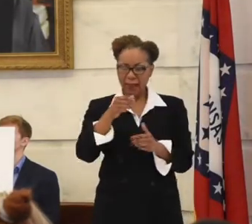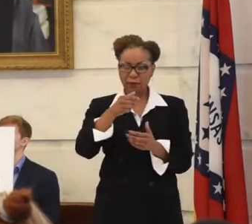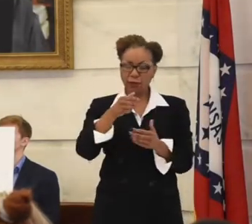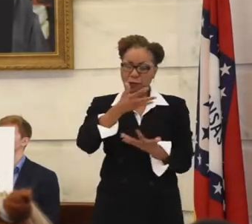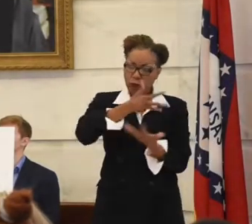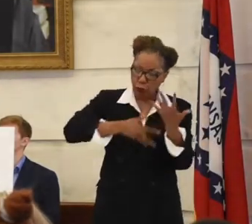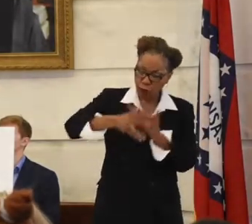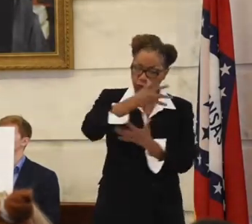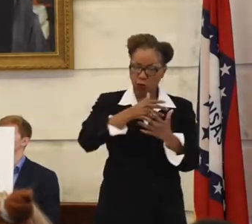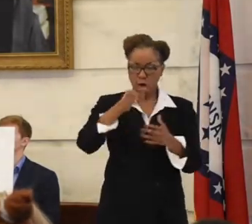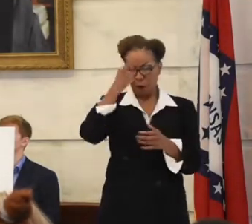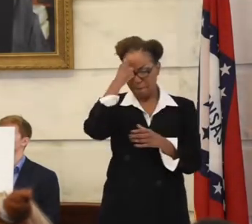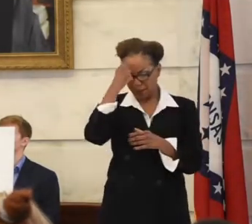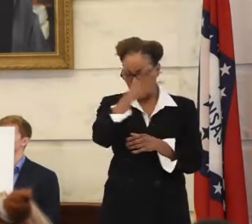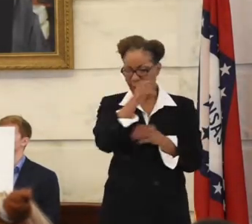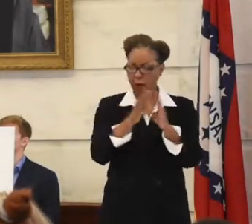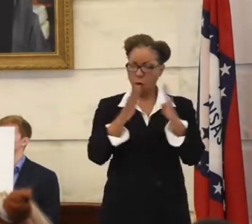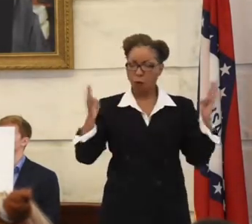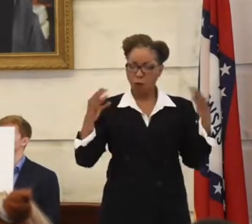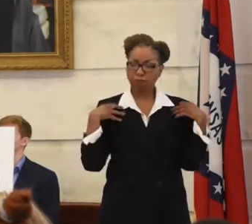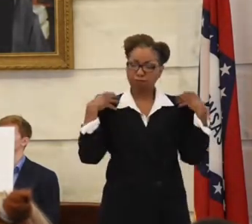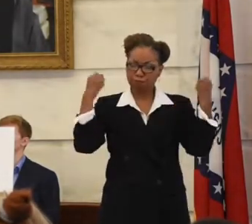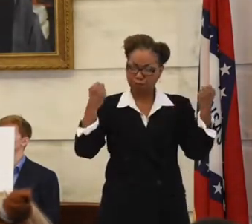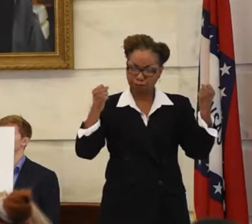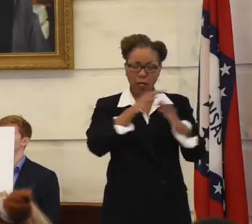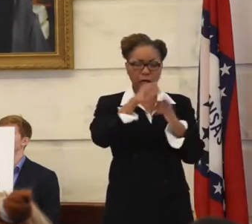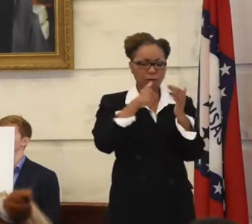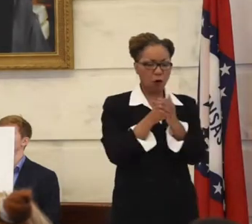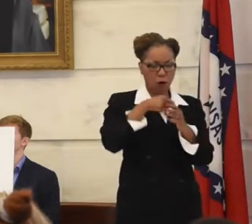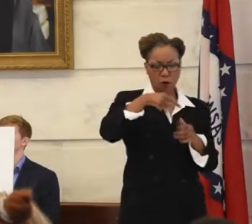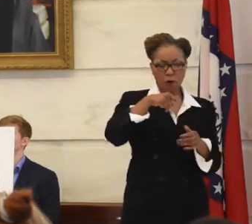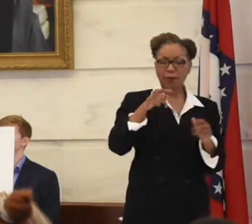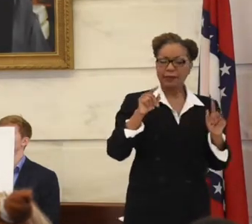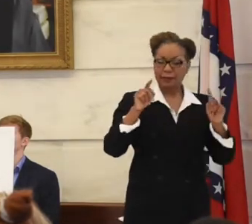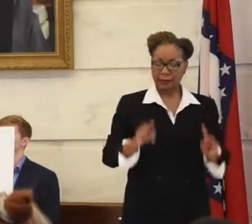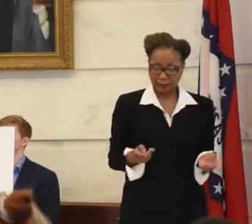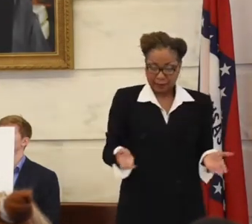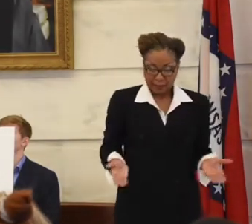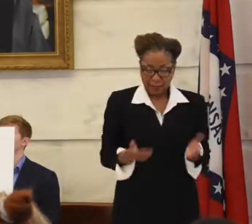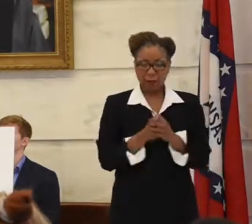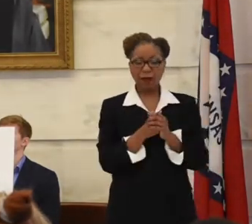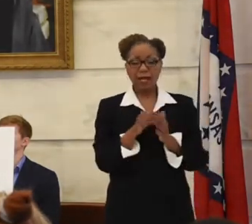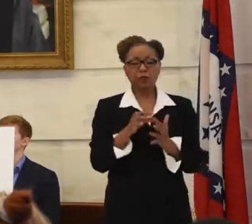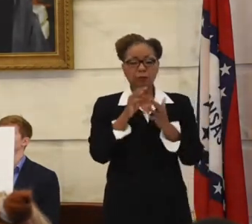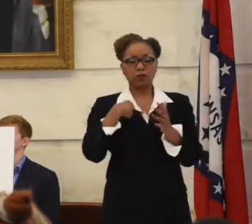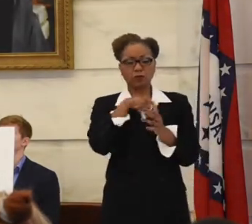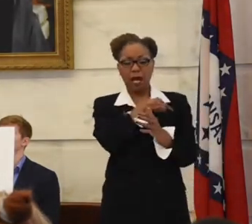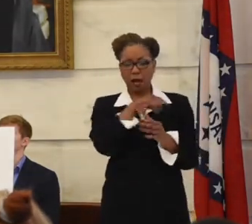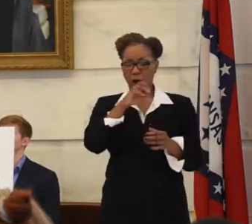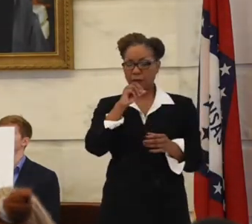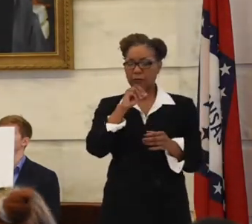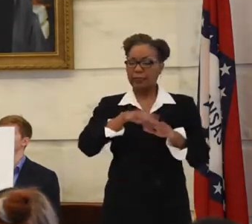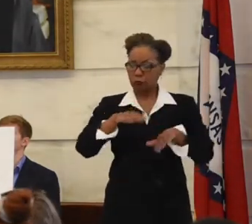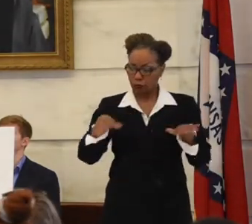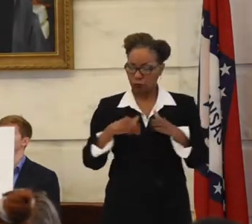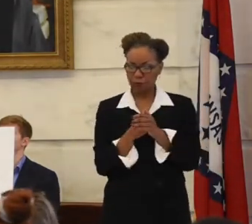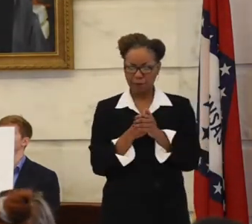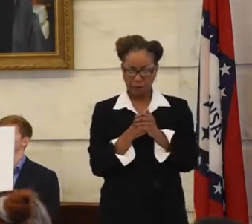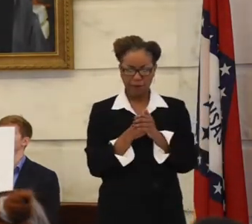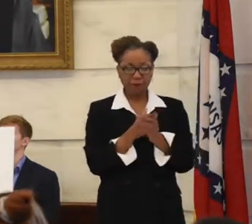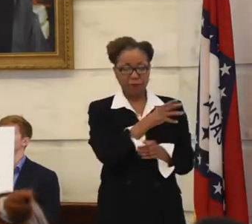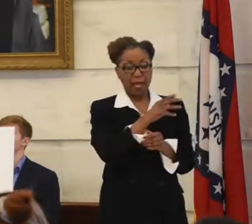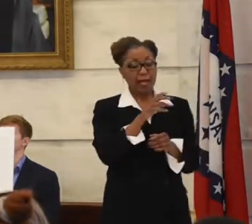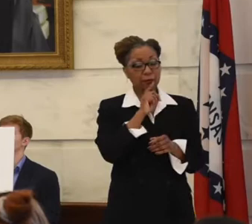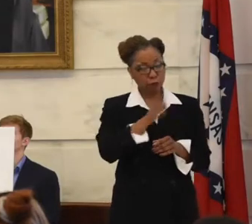social, mental, and overall well-being of all Pulaski County citizens, especially our county's children.